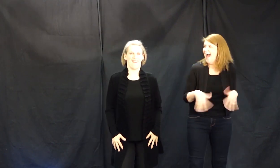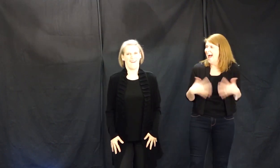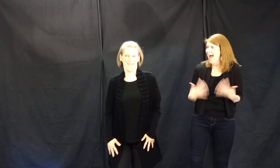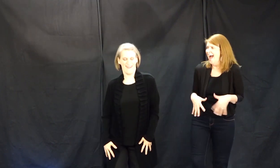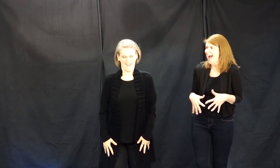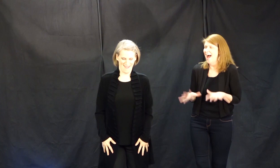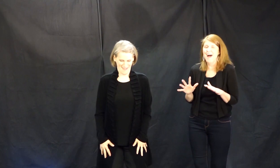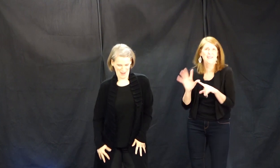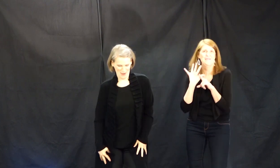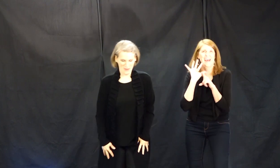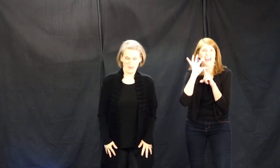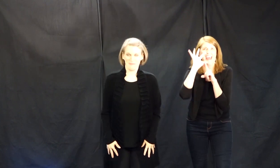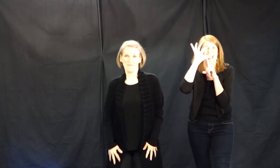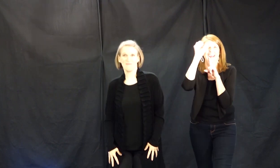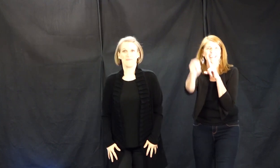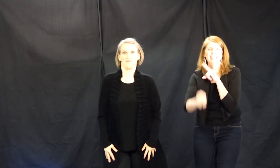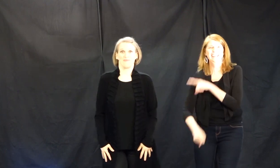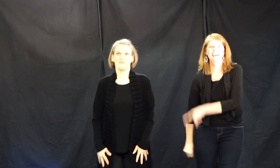Blow us all away.